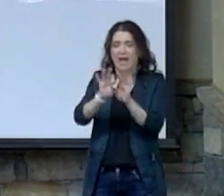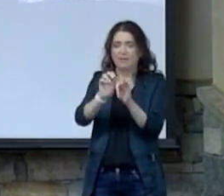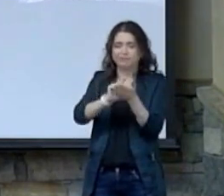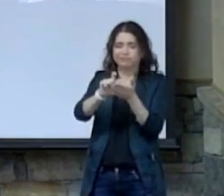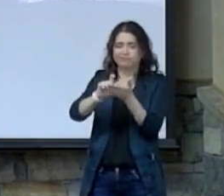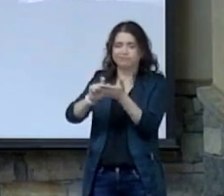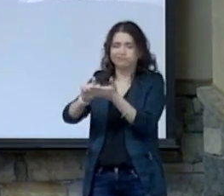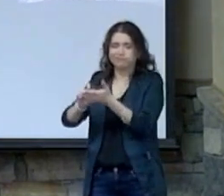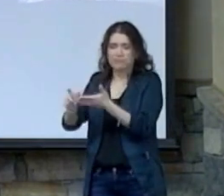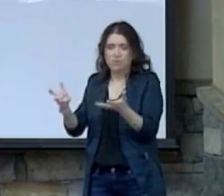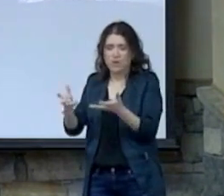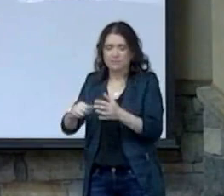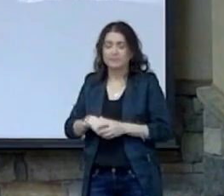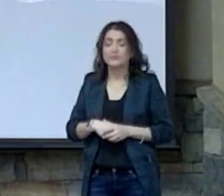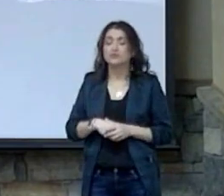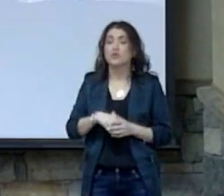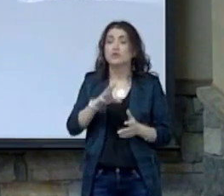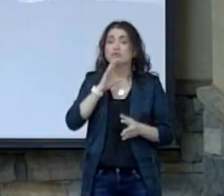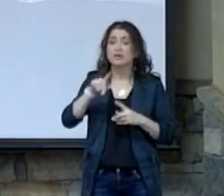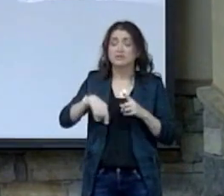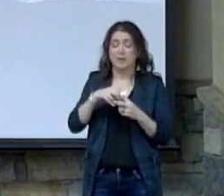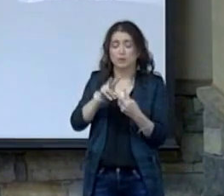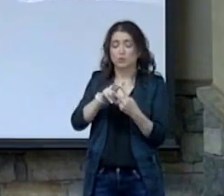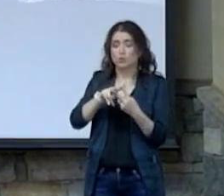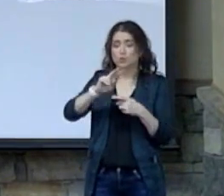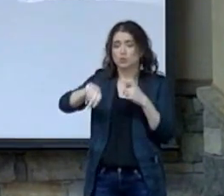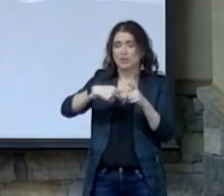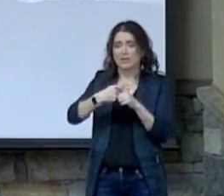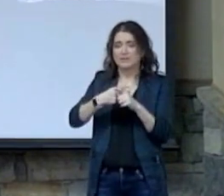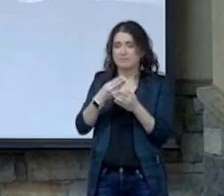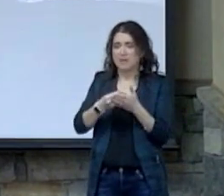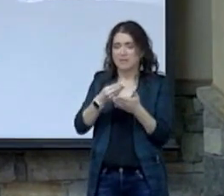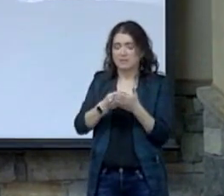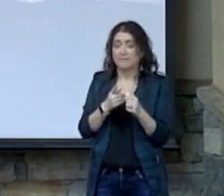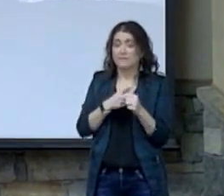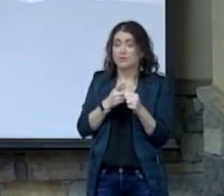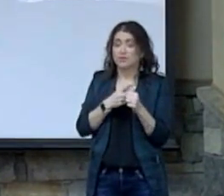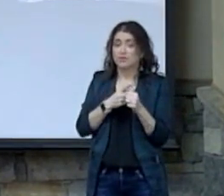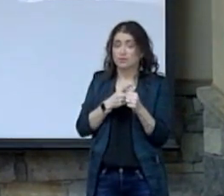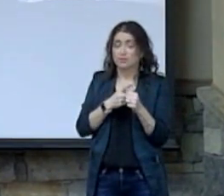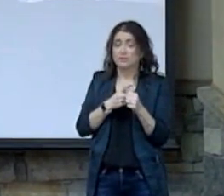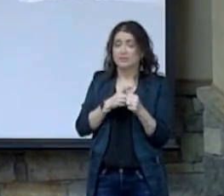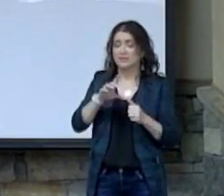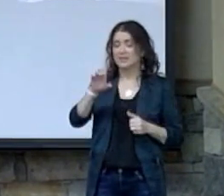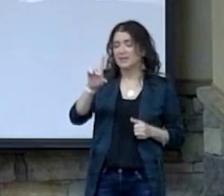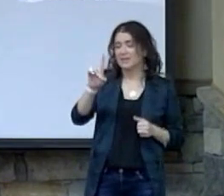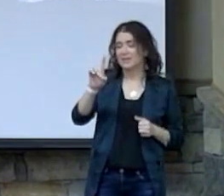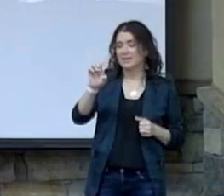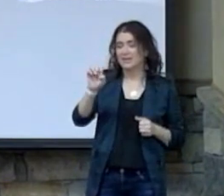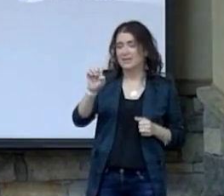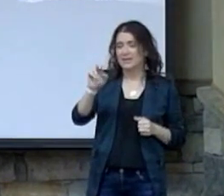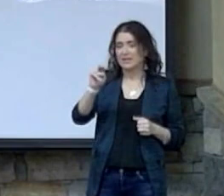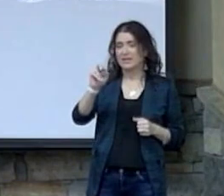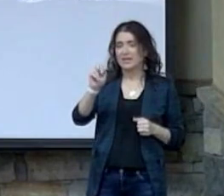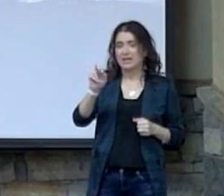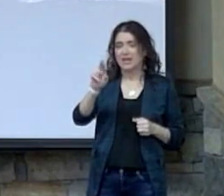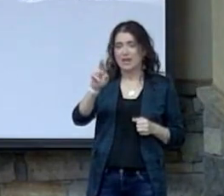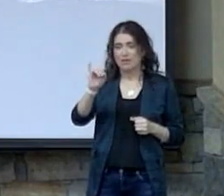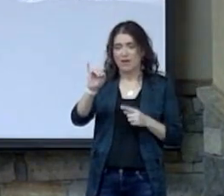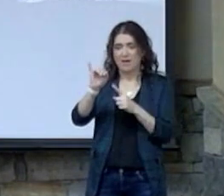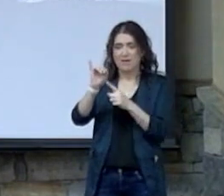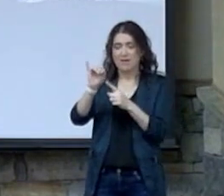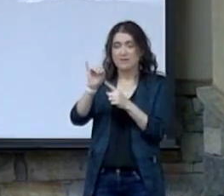uses. So he talks about two different forms of money, the first being a denarii. I want us to consider that.